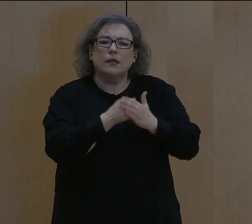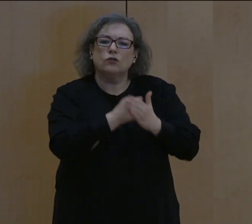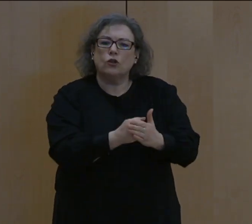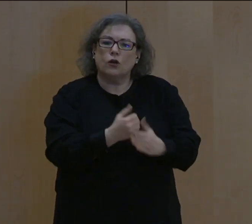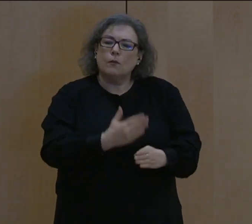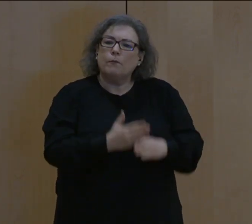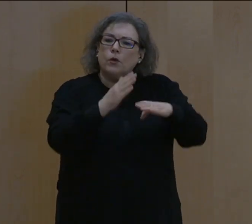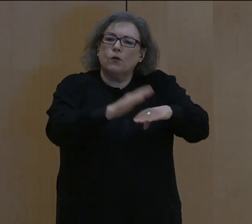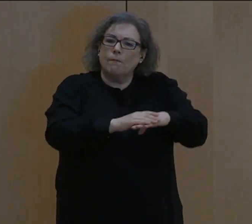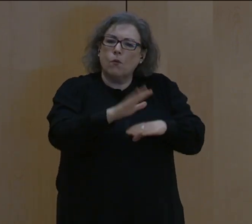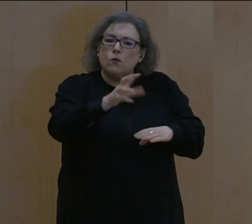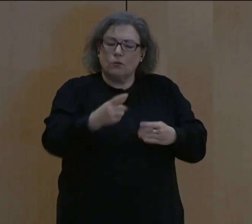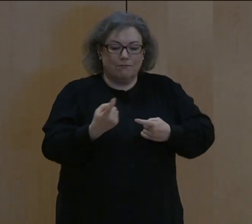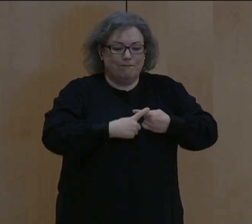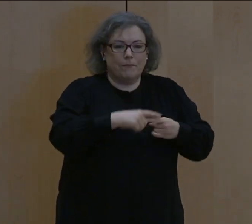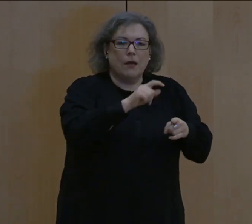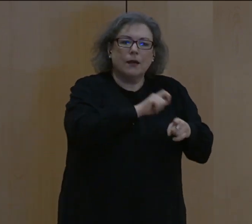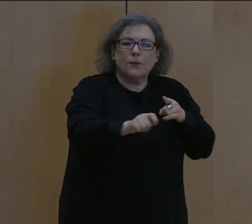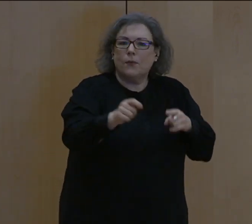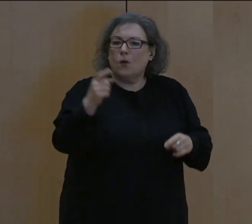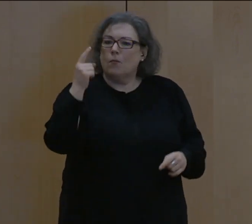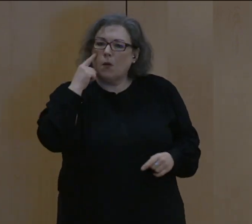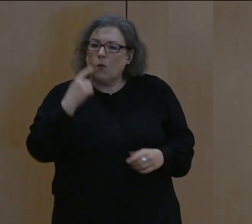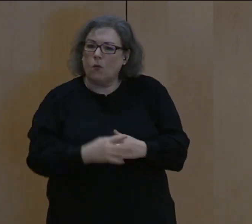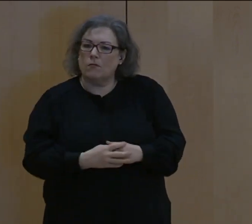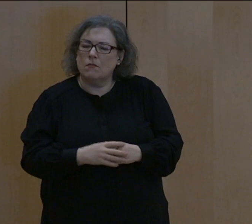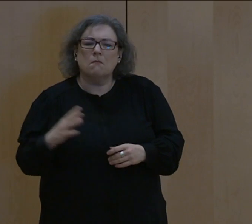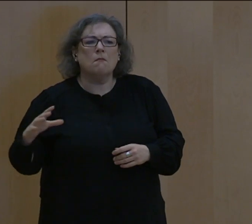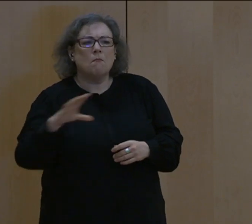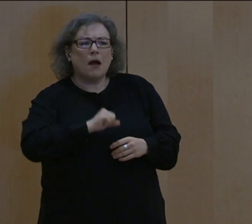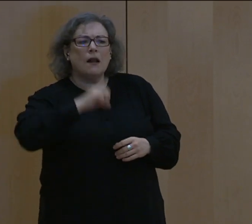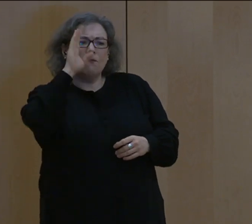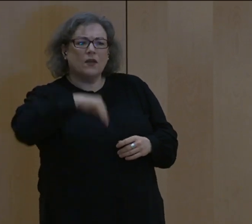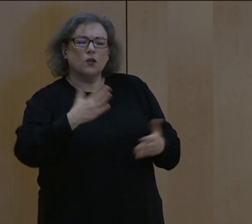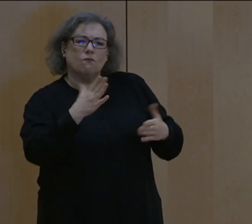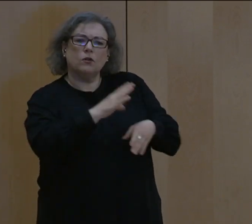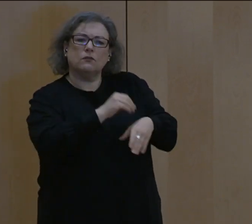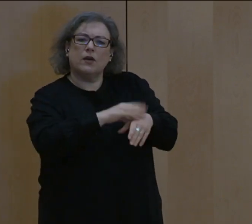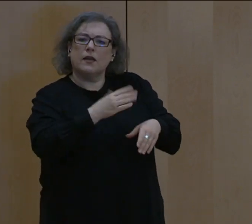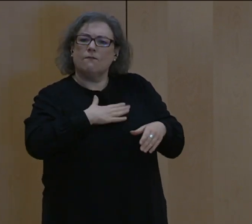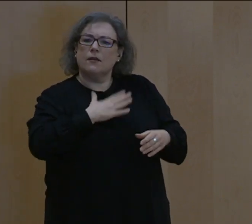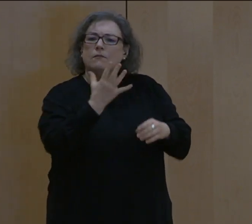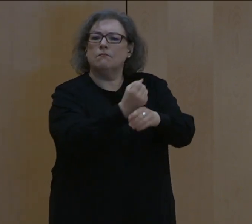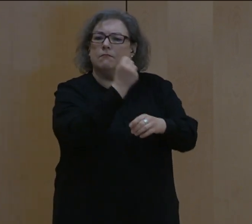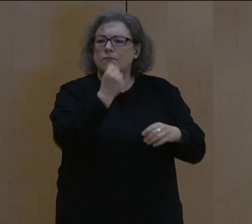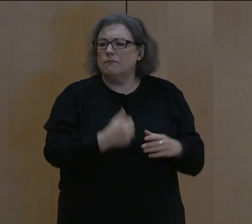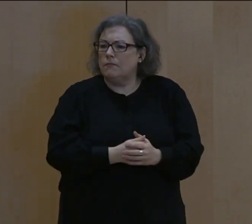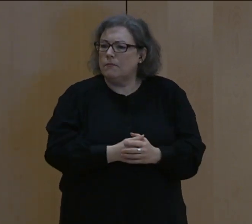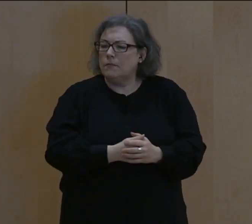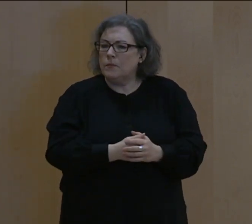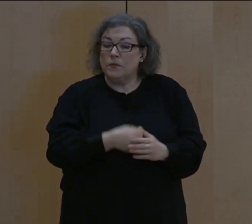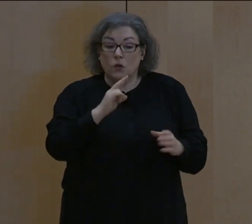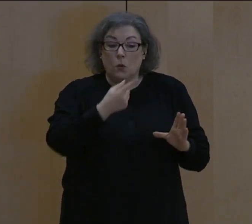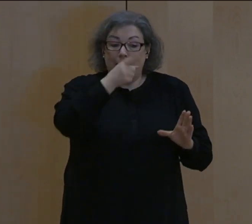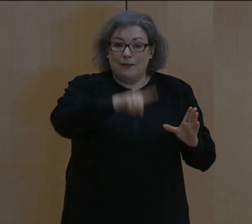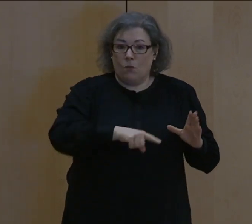what Sweden is aspiring to. The whole month has seen what Ukraine is willing to